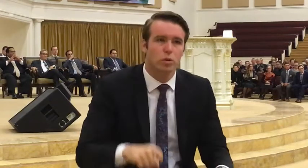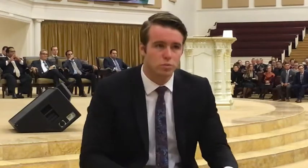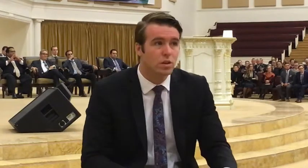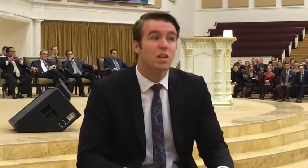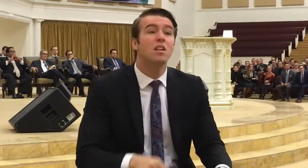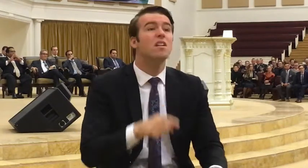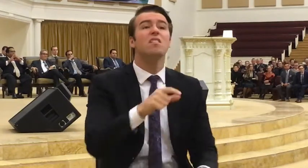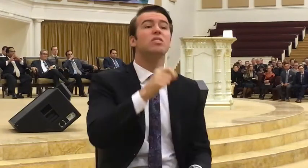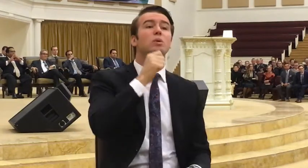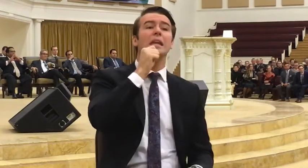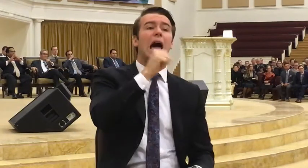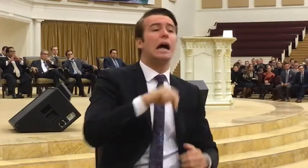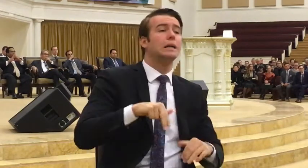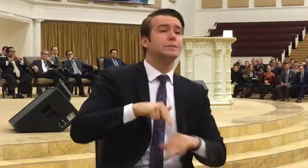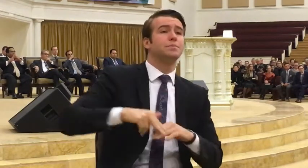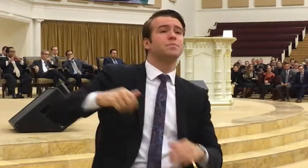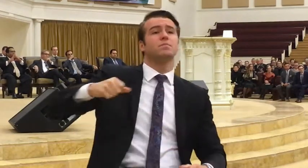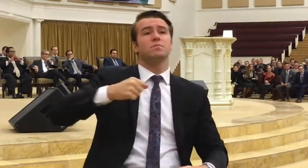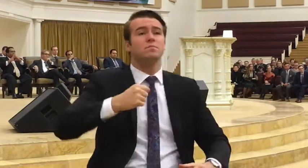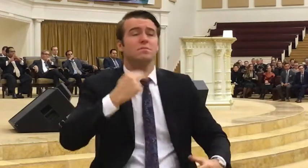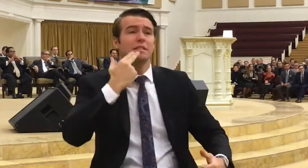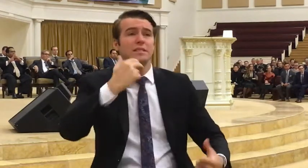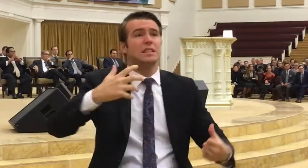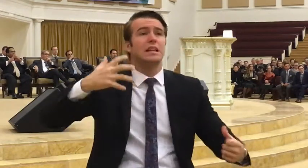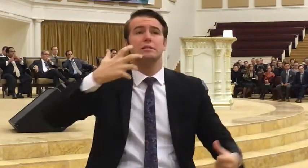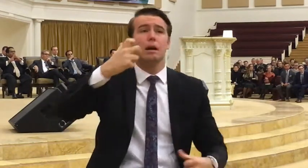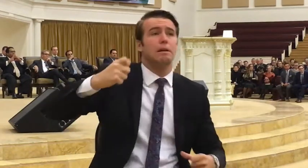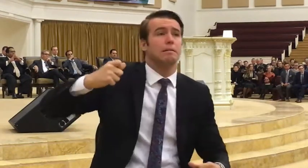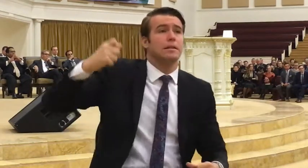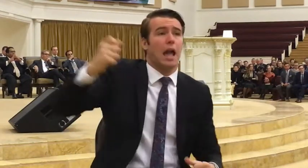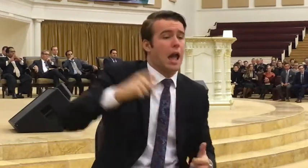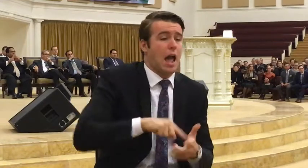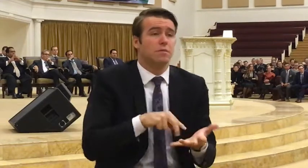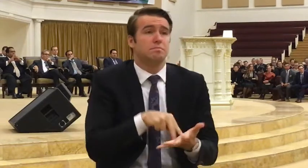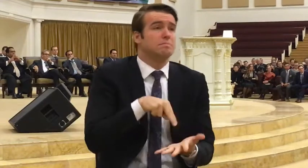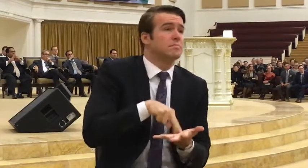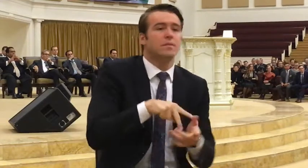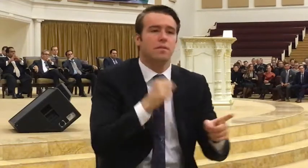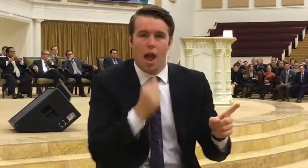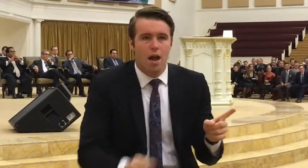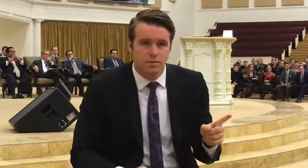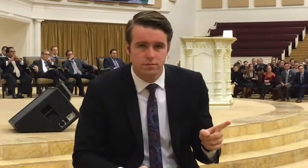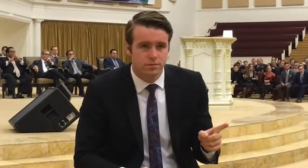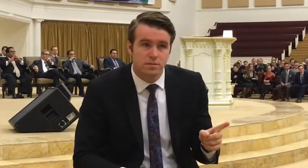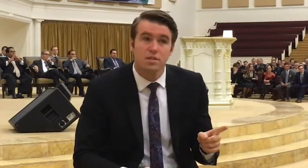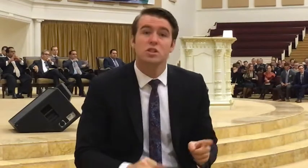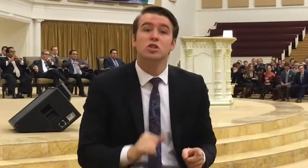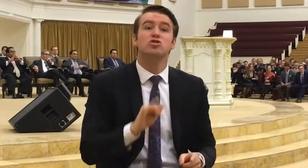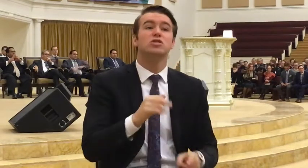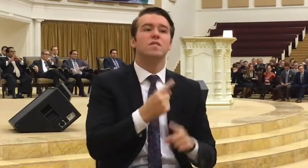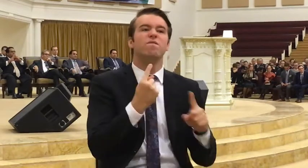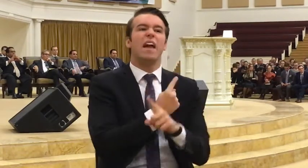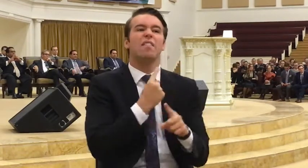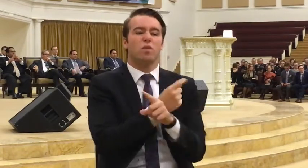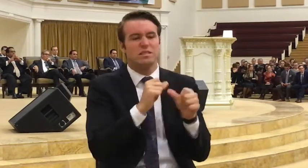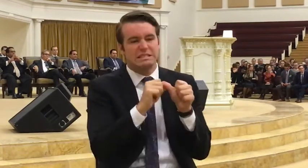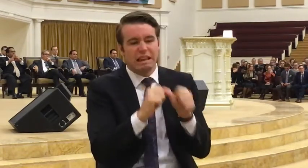They're not up there singing. They're not up there doing their deal. They're just steady faithful.